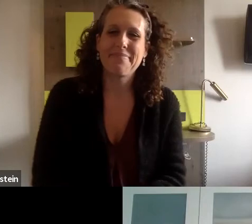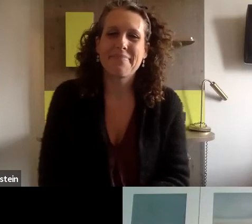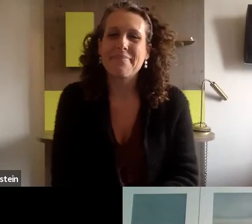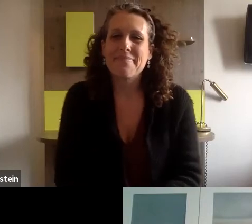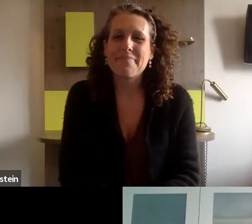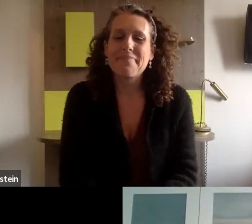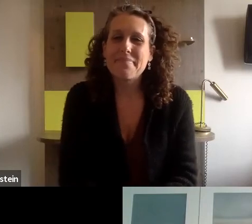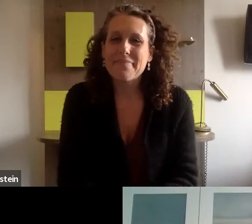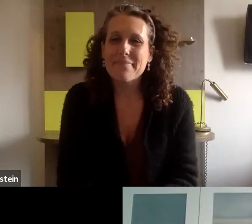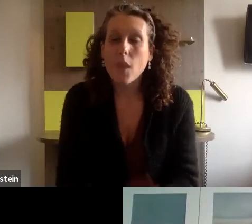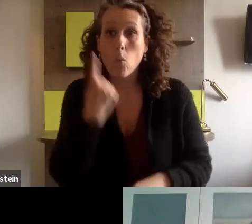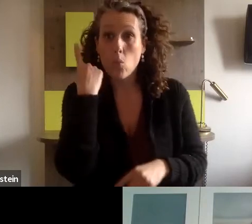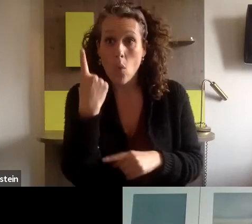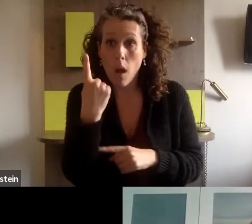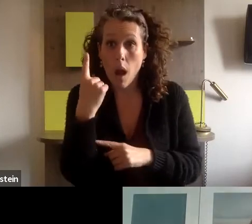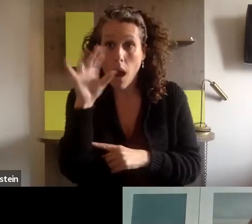Okay, one from